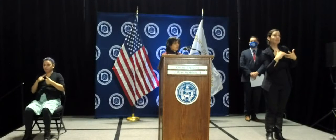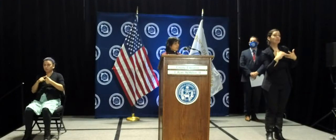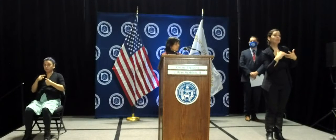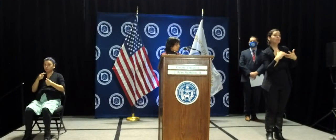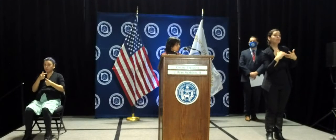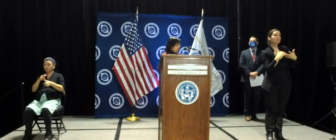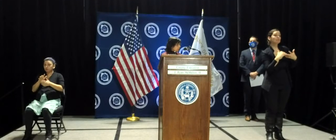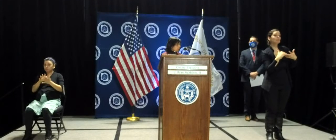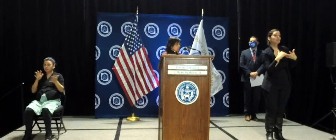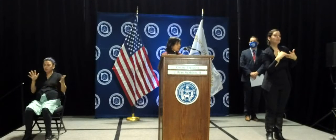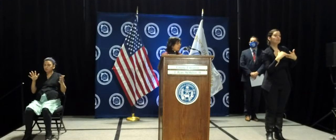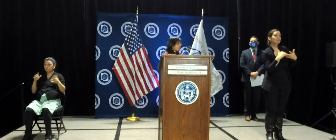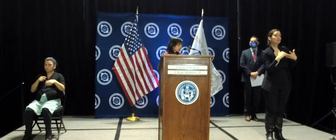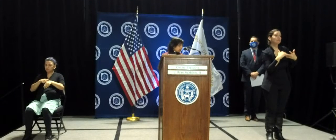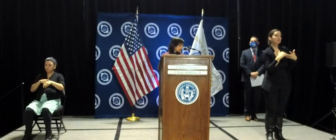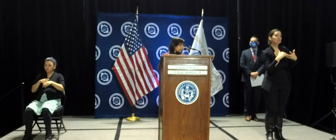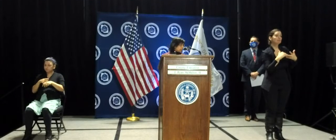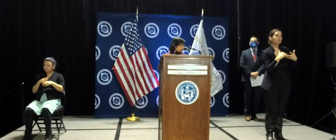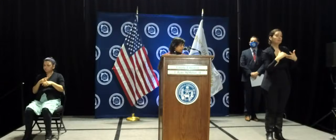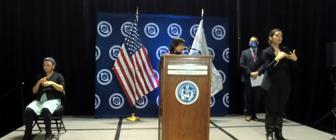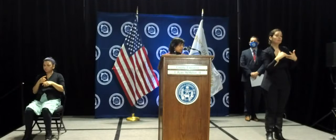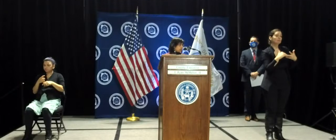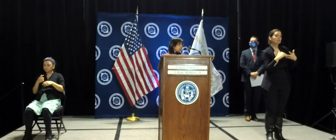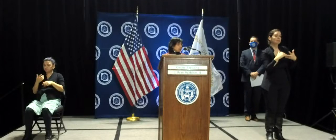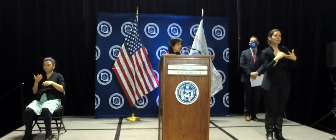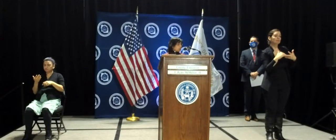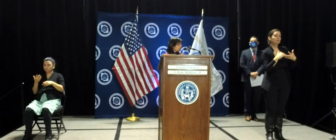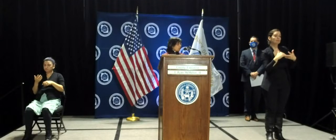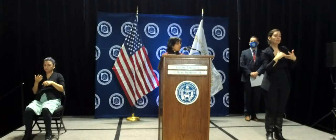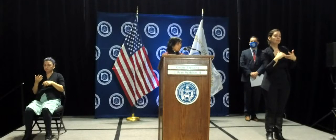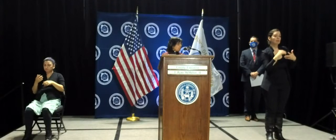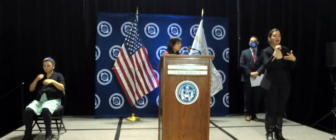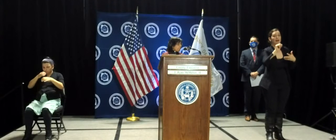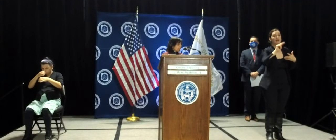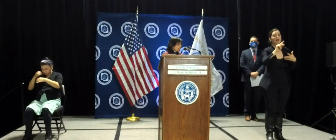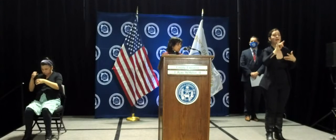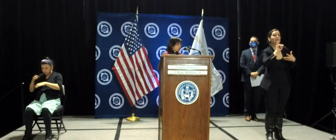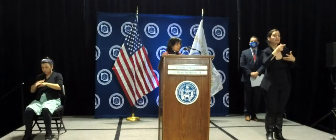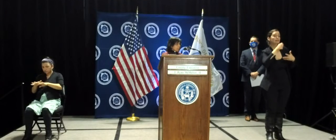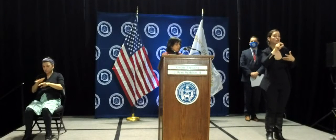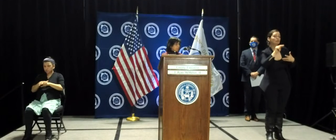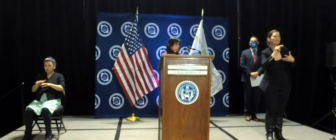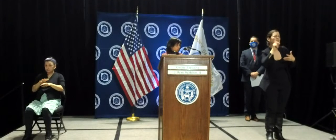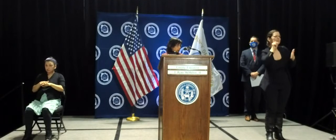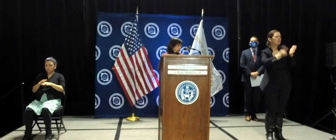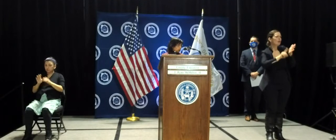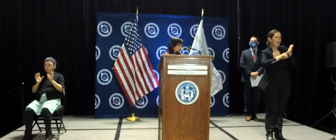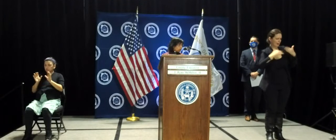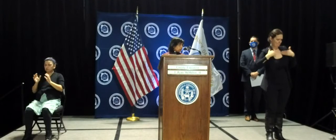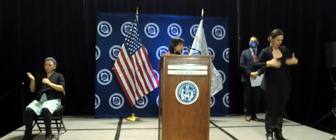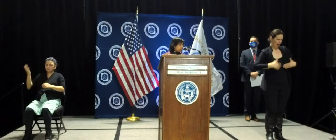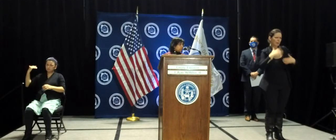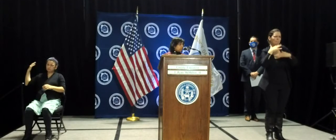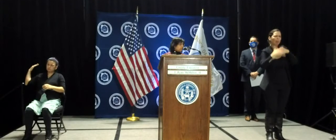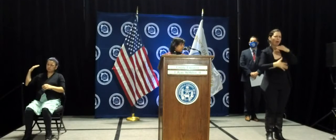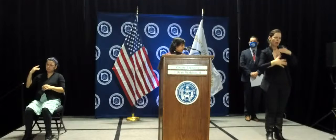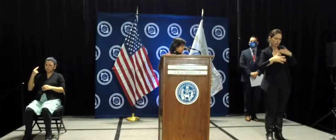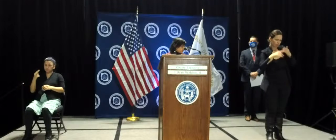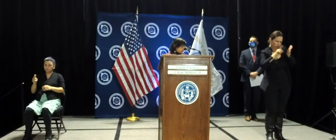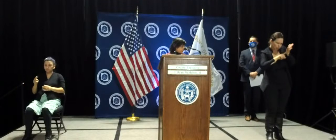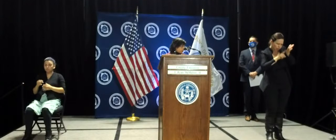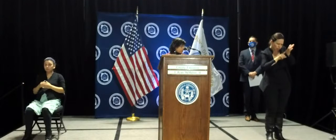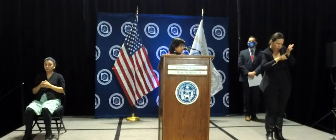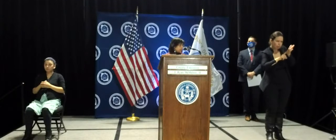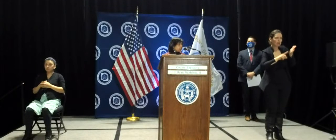If somebody has symptoms, we never recommend that person, even though somebody is negative and they have been exposed to somebody and there is a